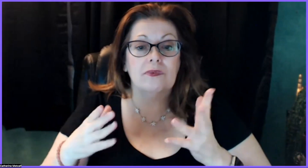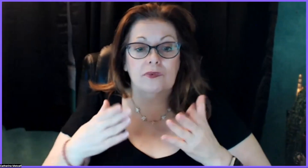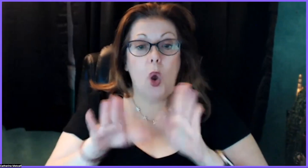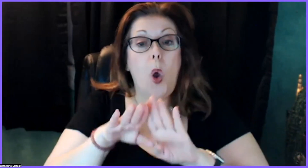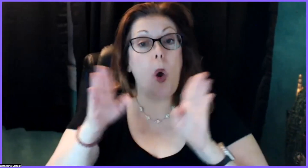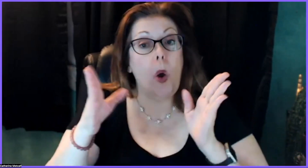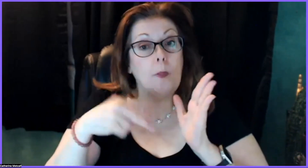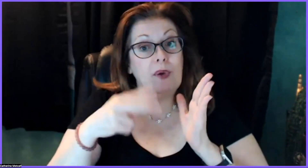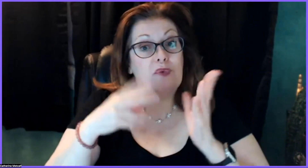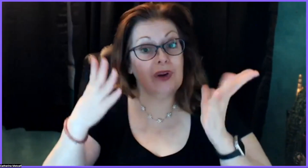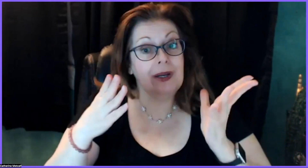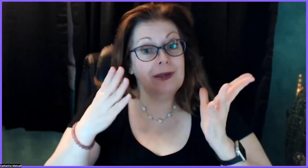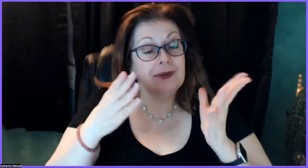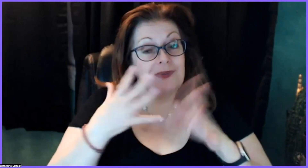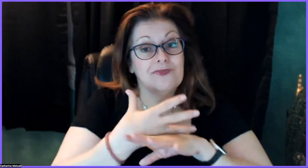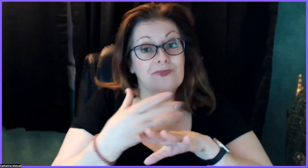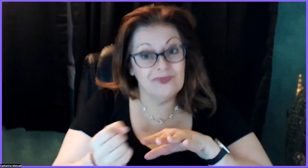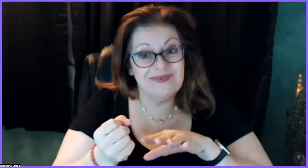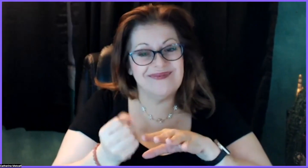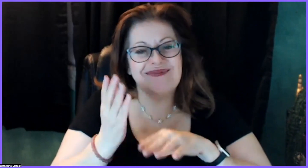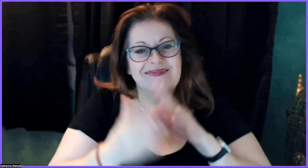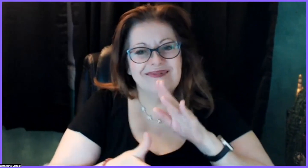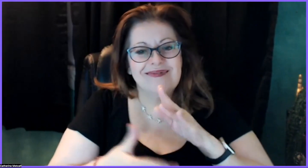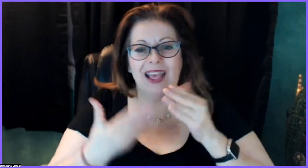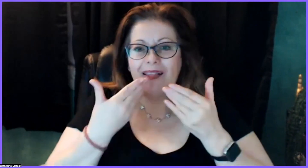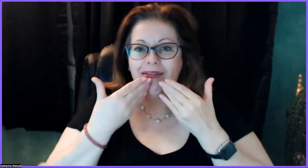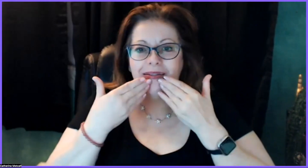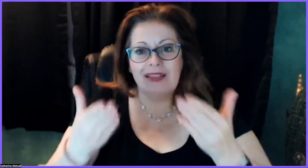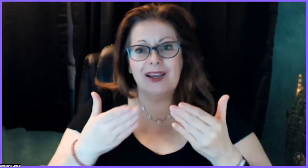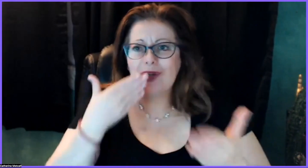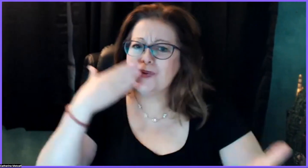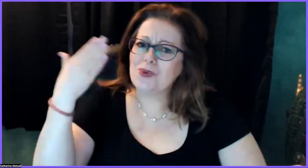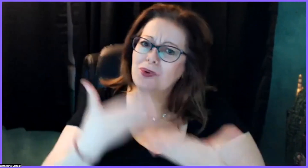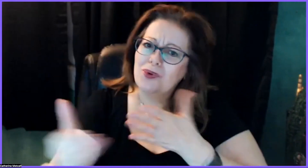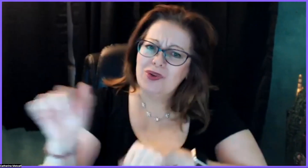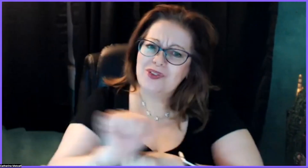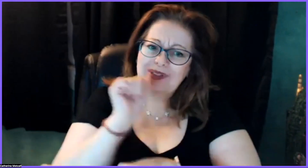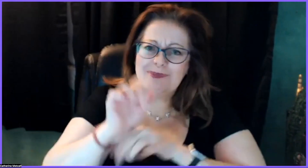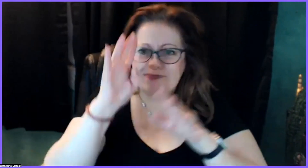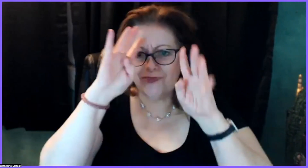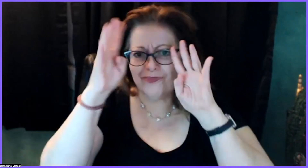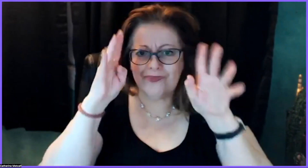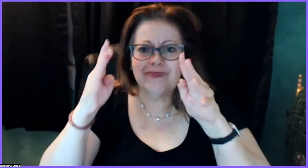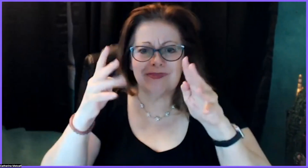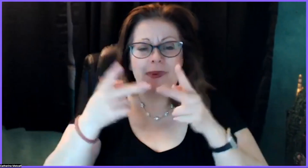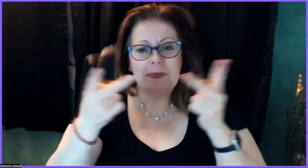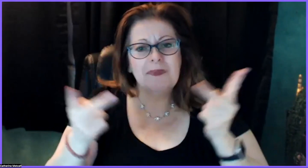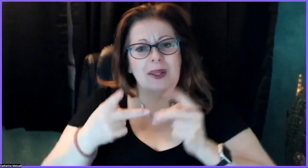for doing such a wonderful job of creating a space of poetry for